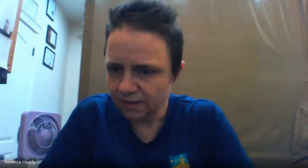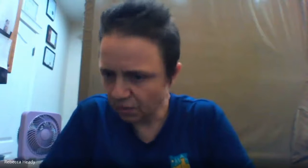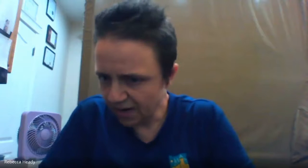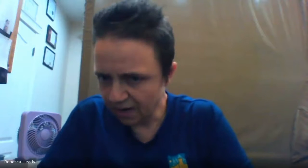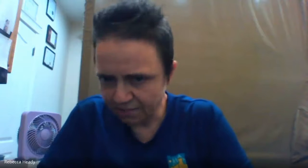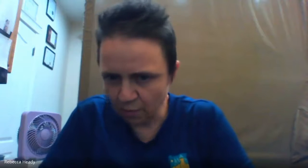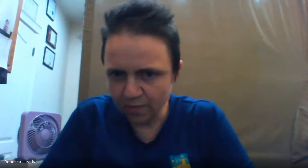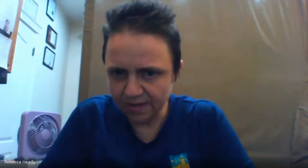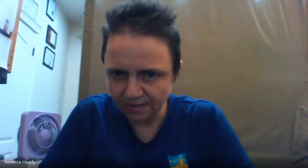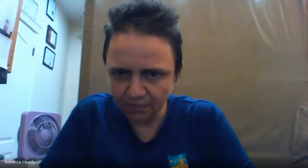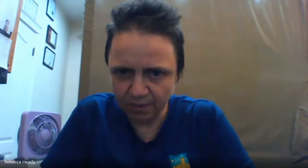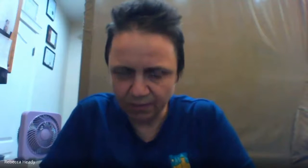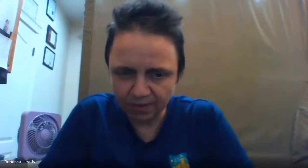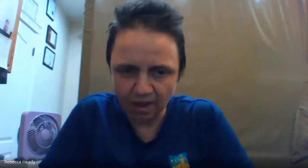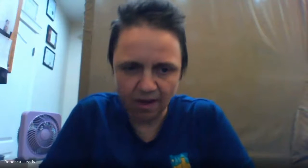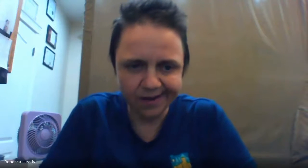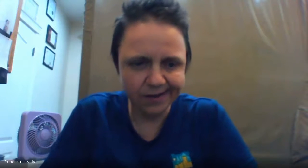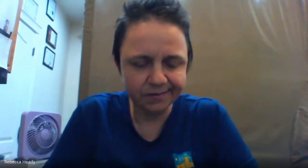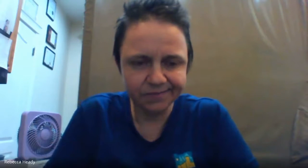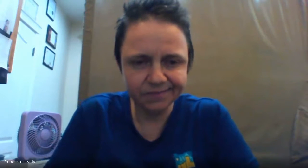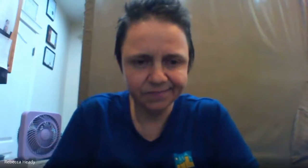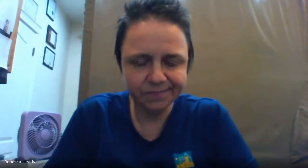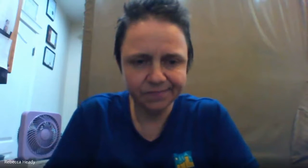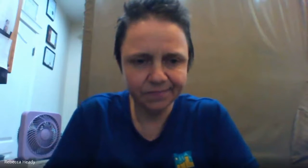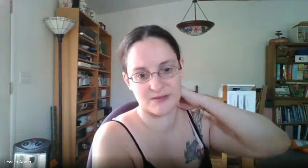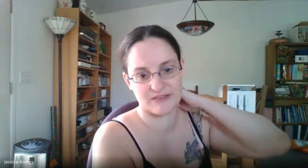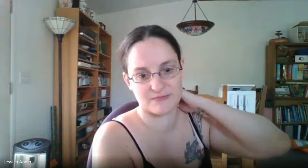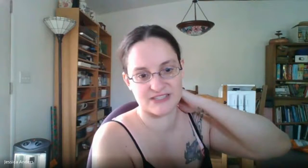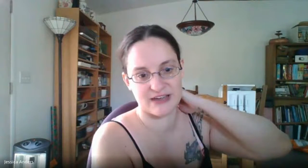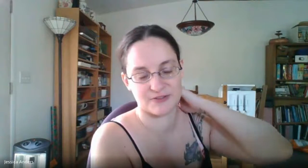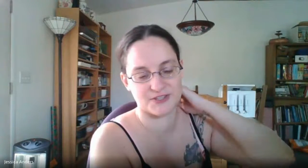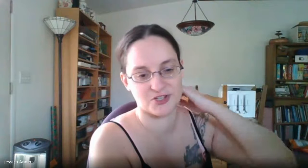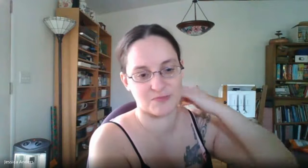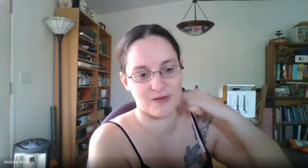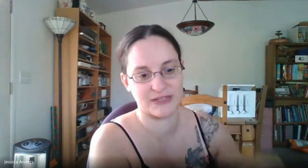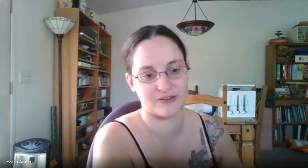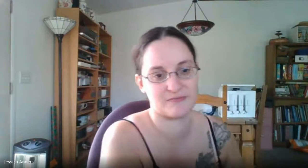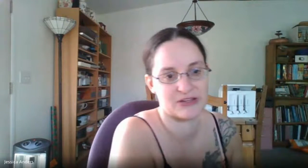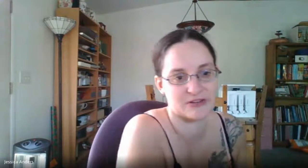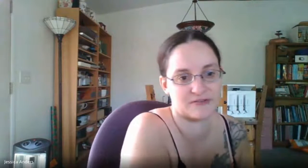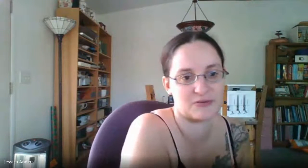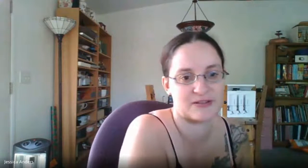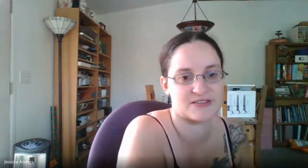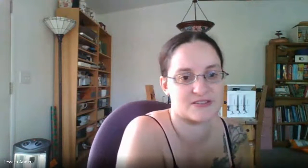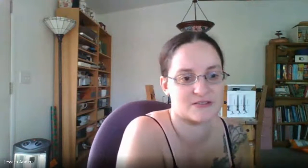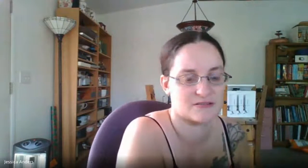Still waiting a few more minutes for people to log on. Yeah, Mom's coming from South, so she'll probably be on in a few minutes.